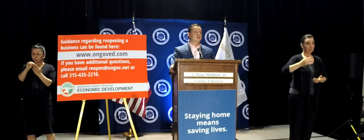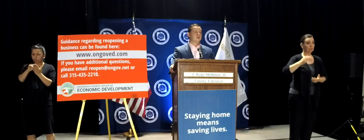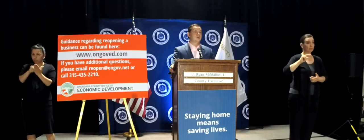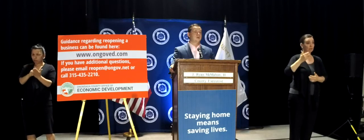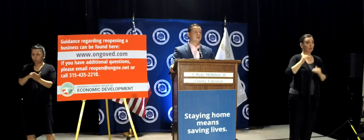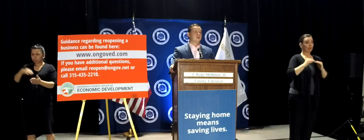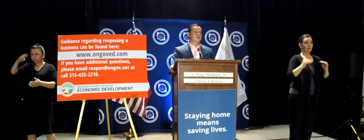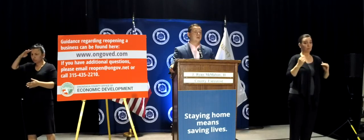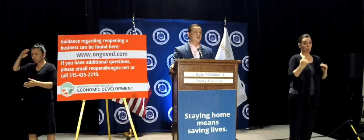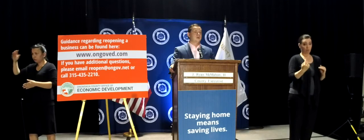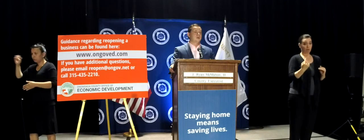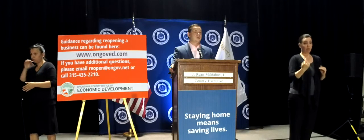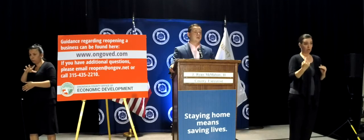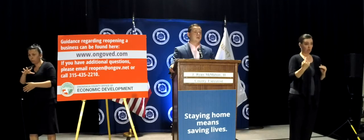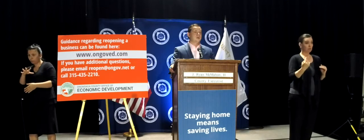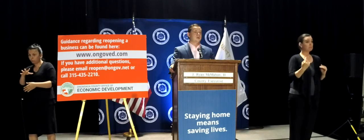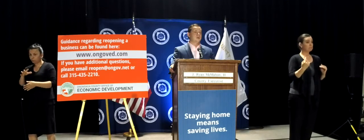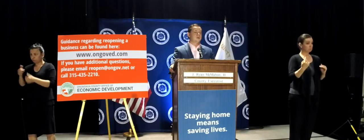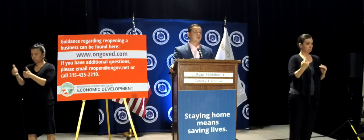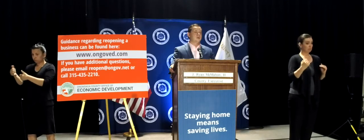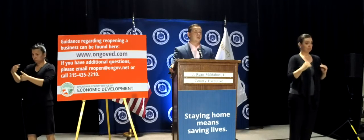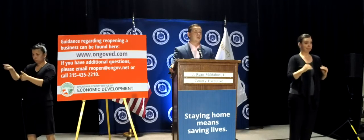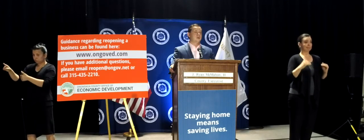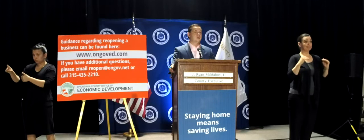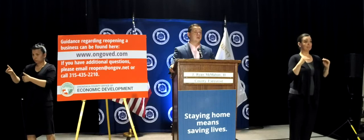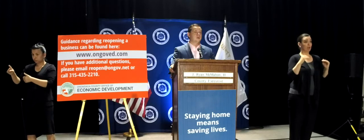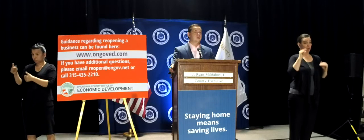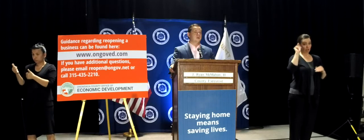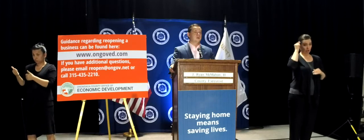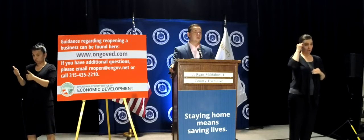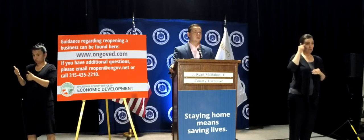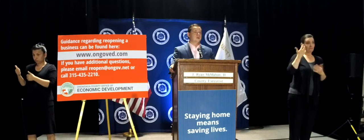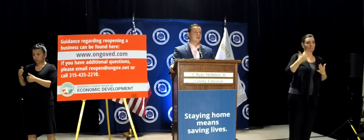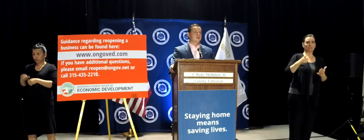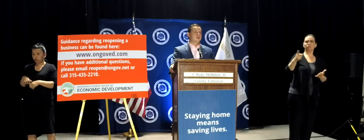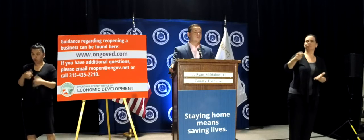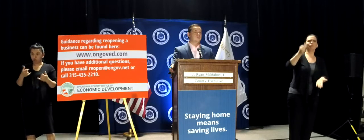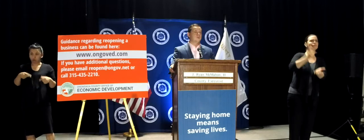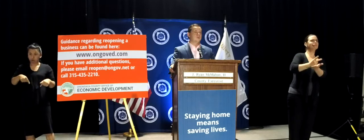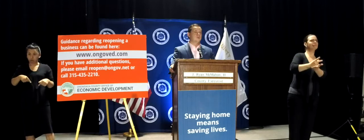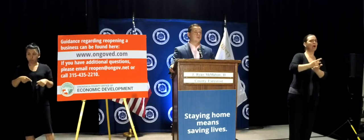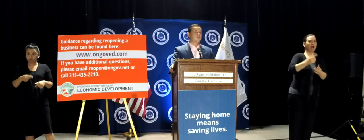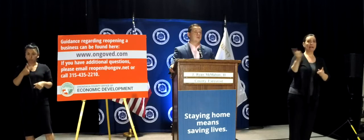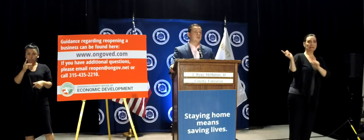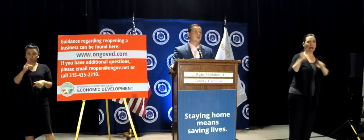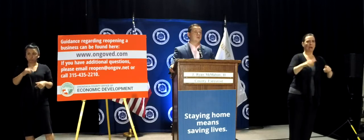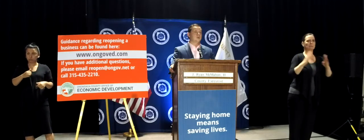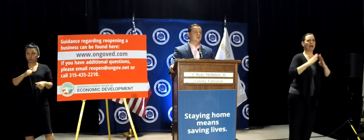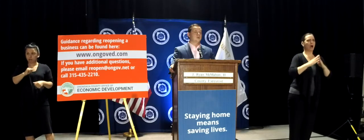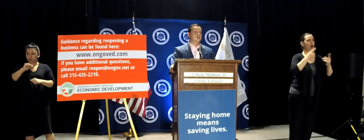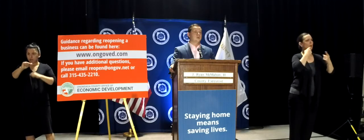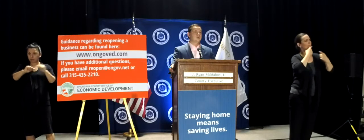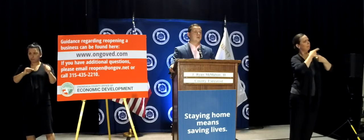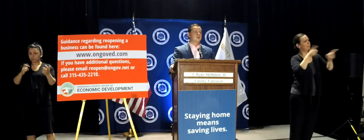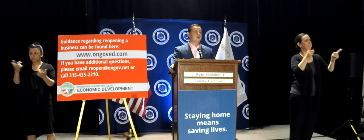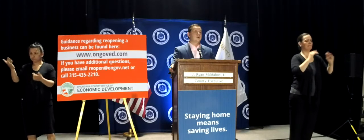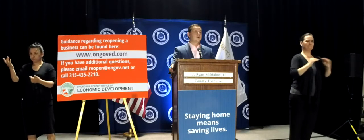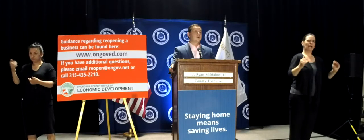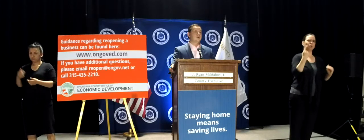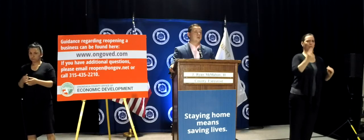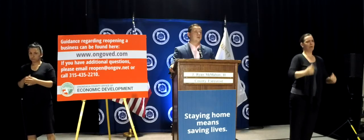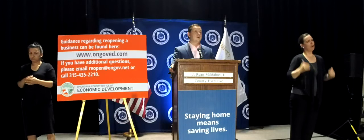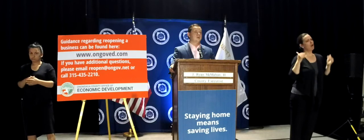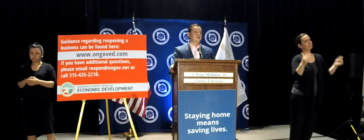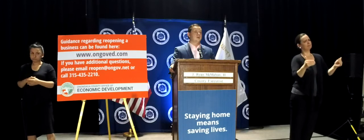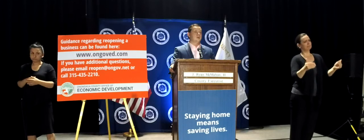said, you're in for phase 1, here's the green light. There was guidance issued to businesses a couple days before, and we've seen none of that for phase